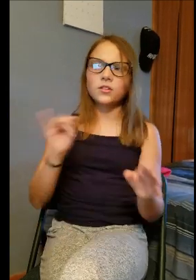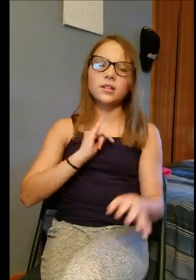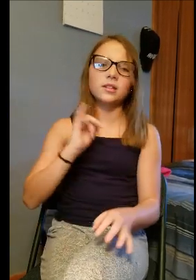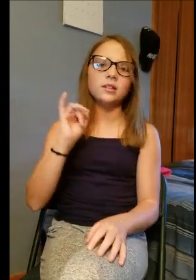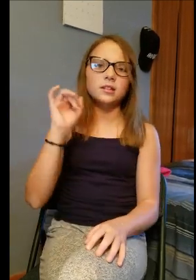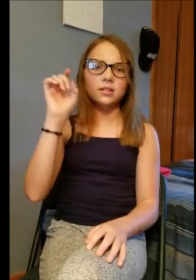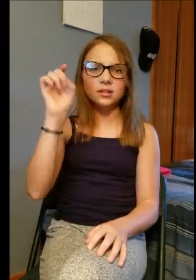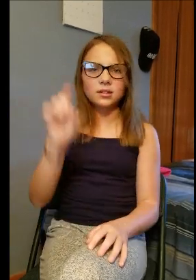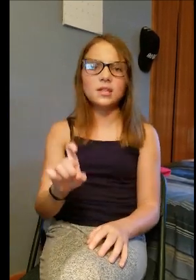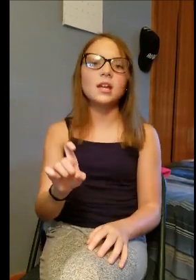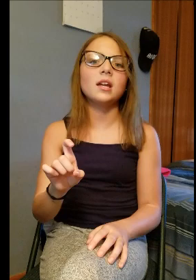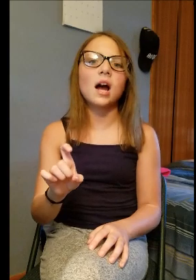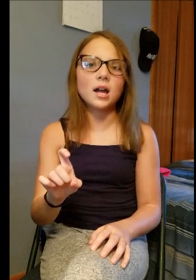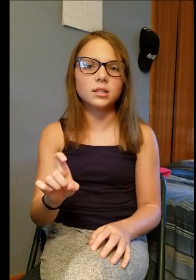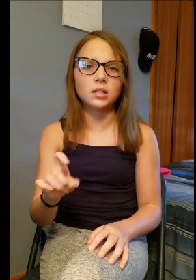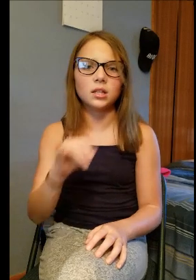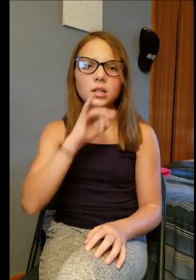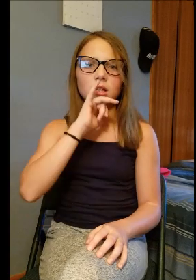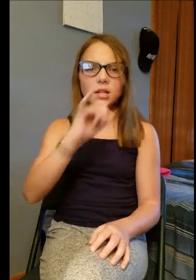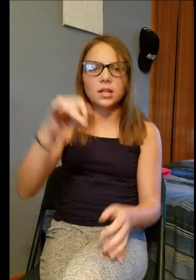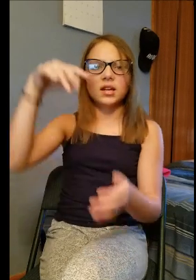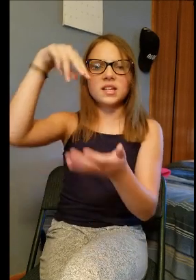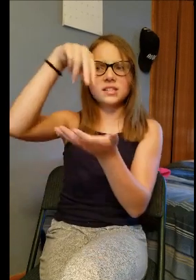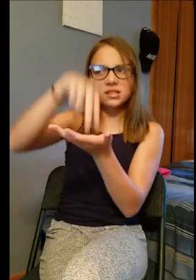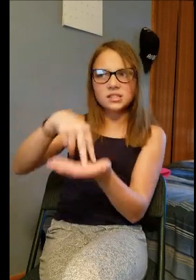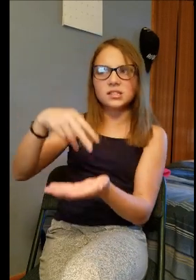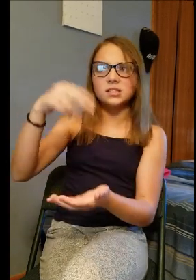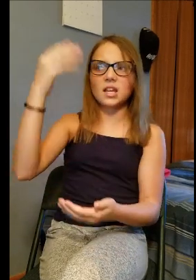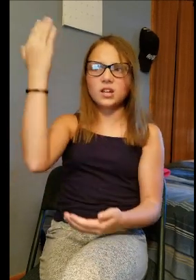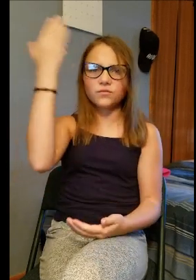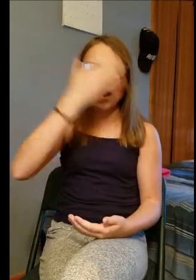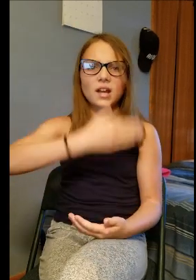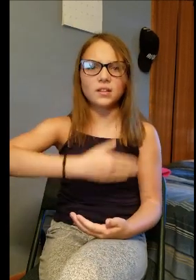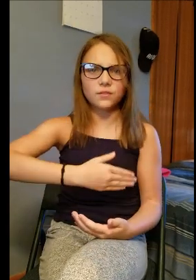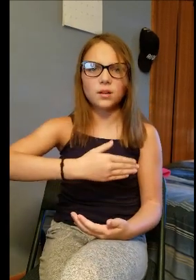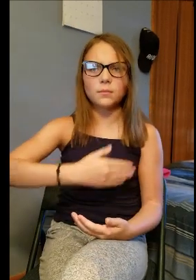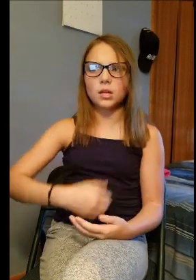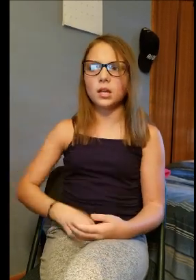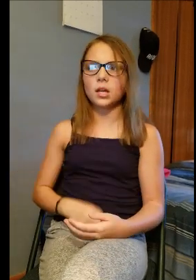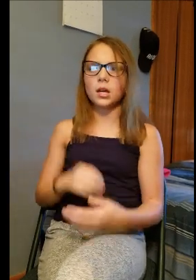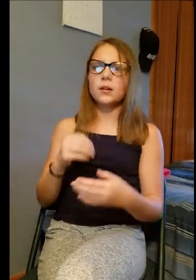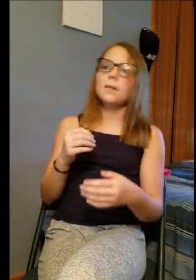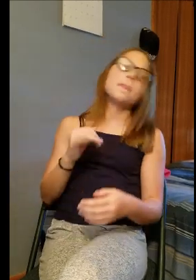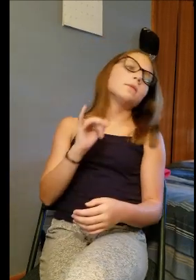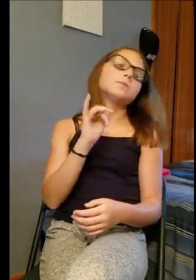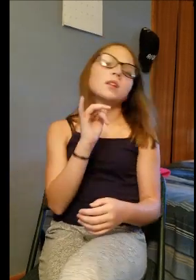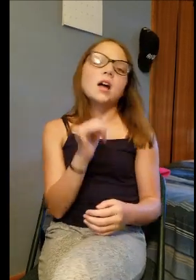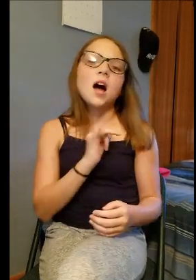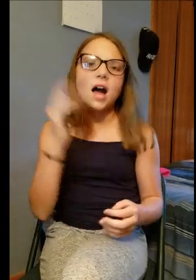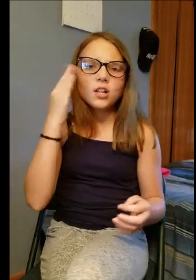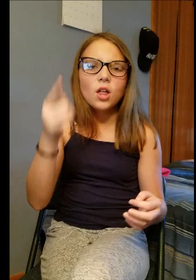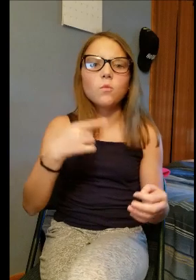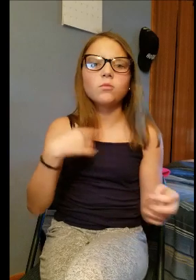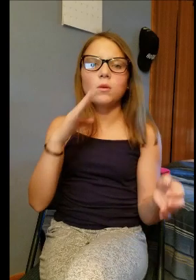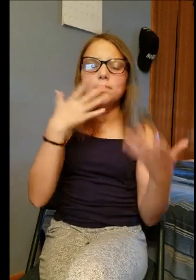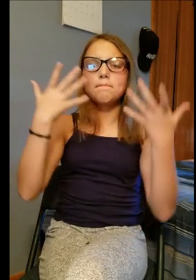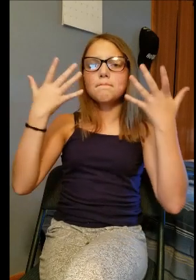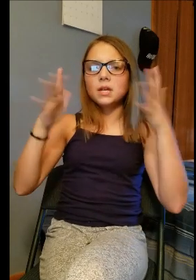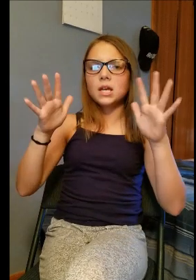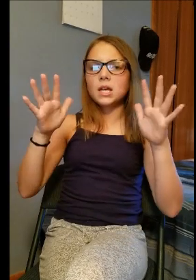Everything I need It's standing right in front of me I know that we will be